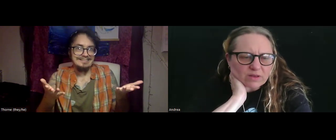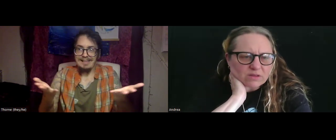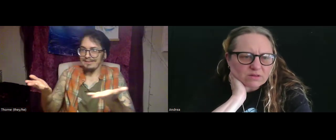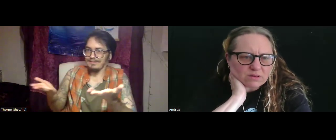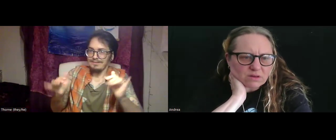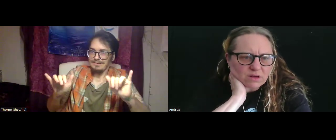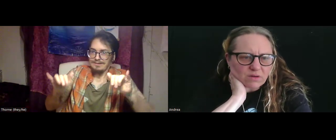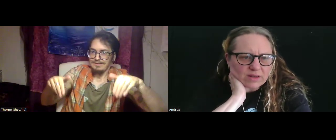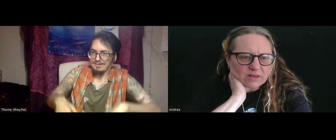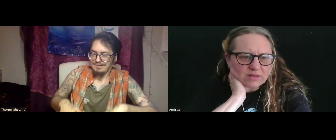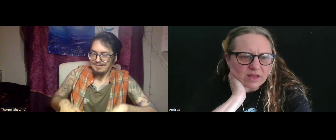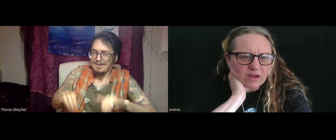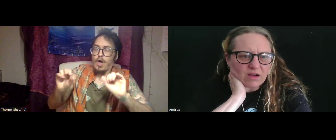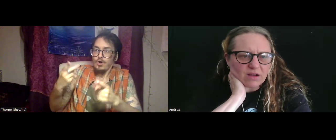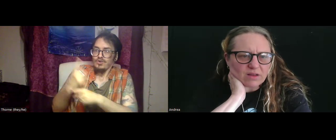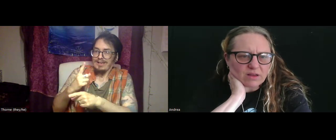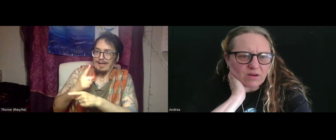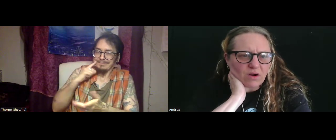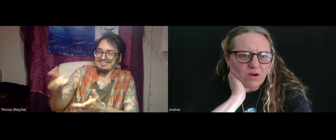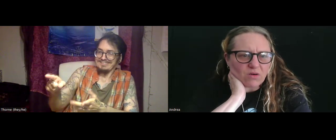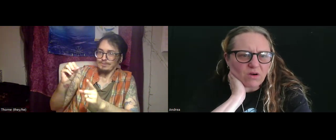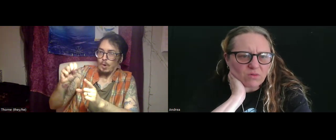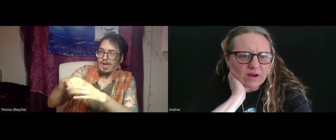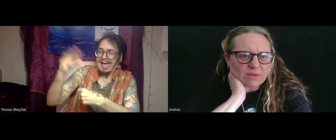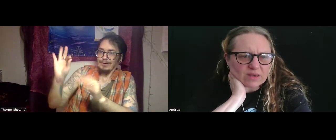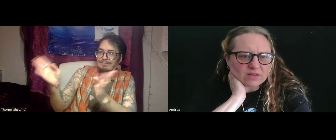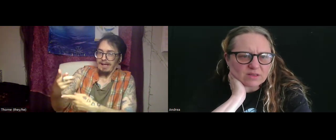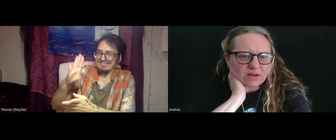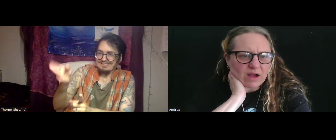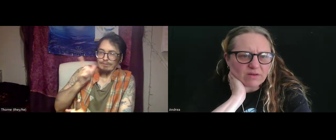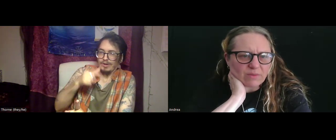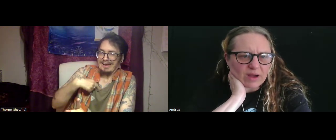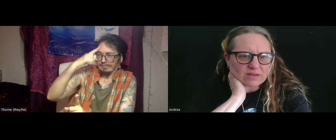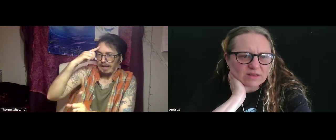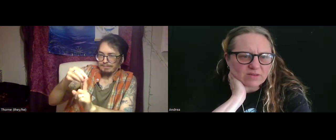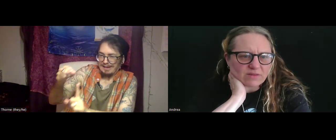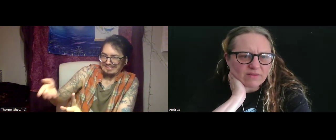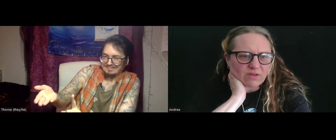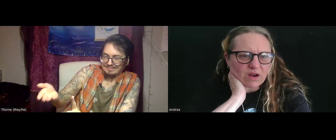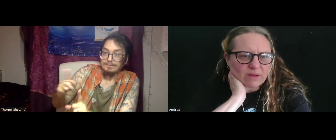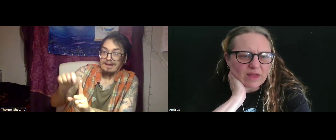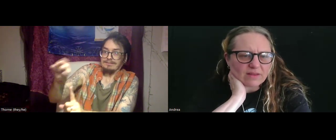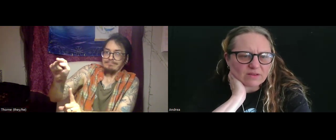this? And it's like, right, because they're out of the box thinkers. I've never thought about that in this